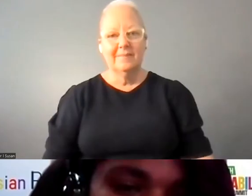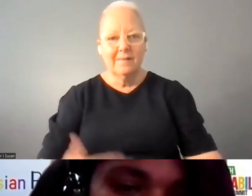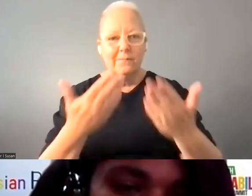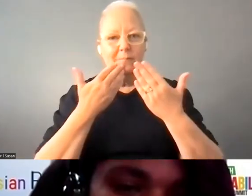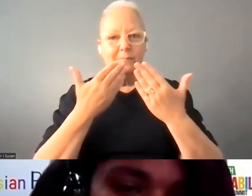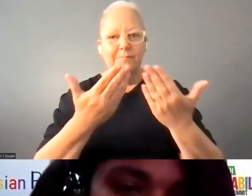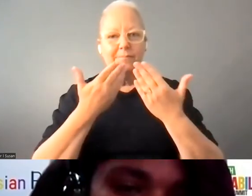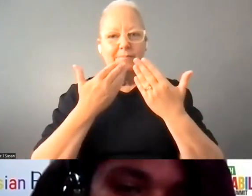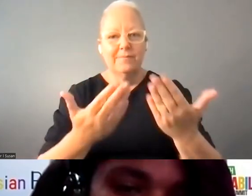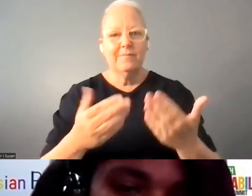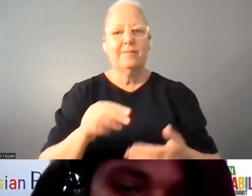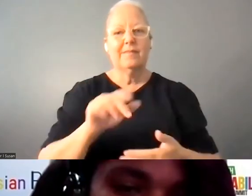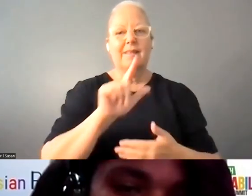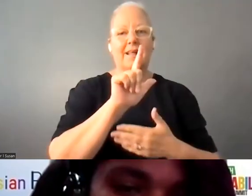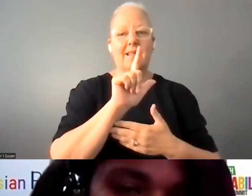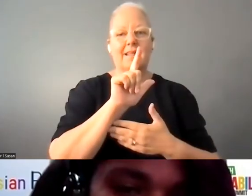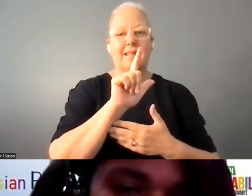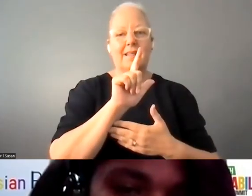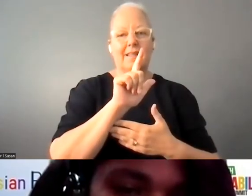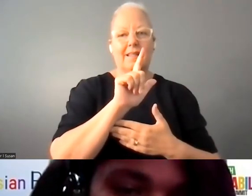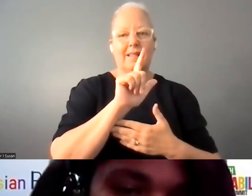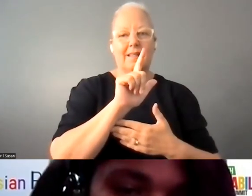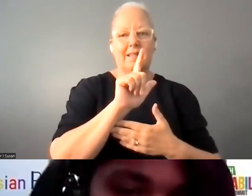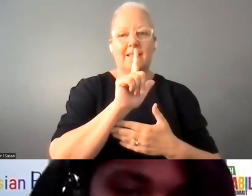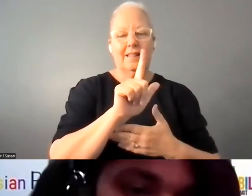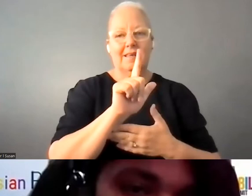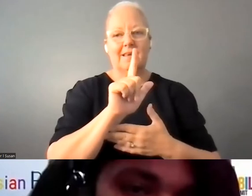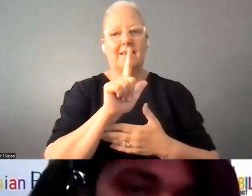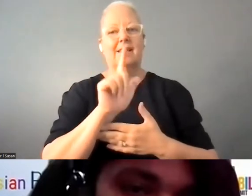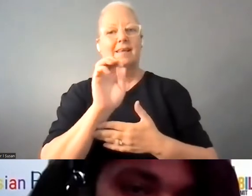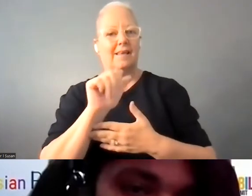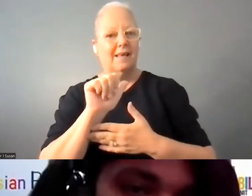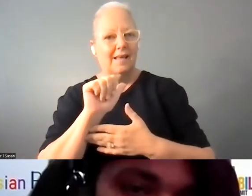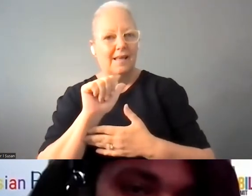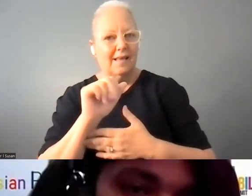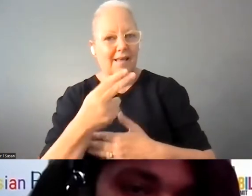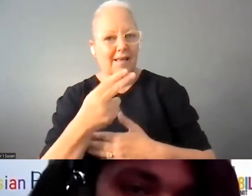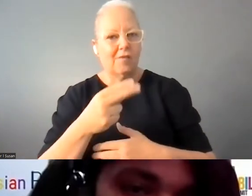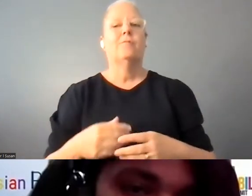Thank you. Oh, sorry, Amulaya. Thank you for sharing your.